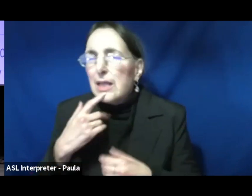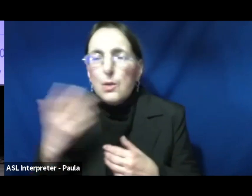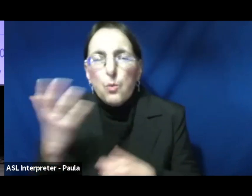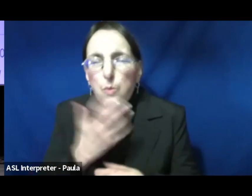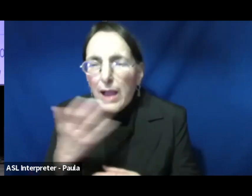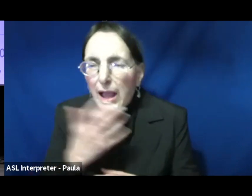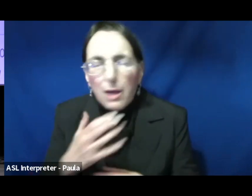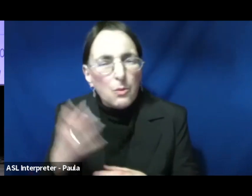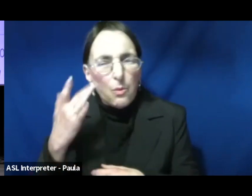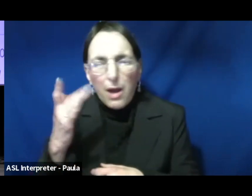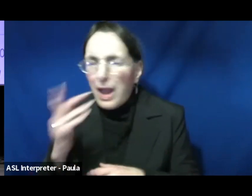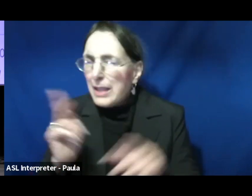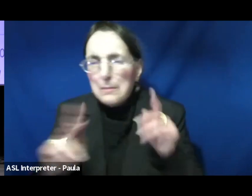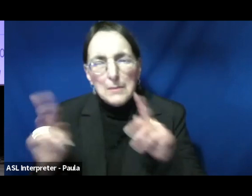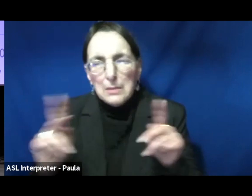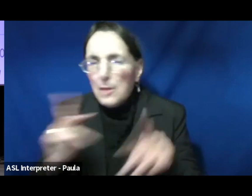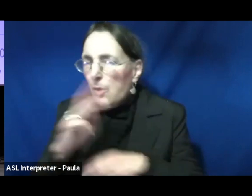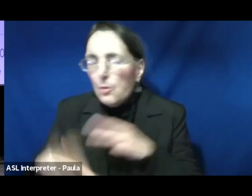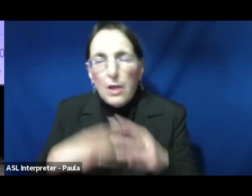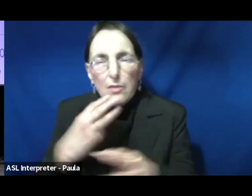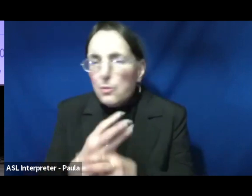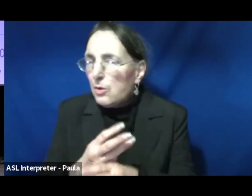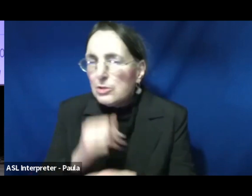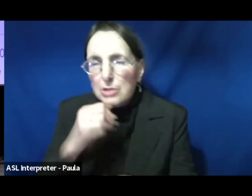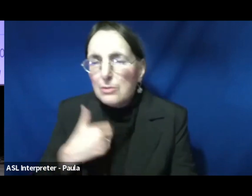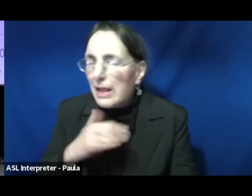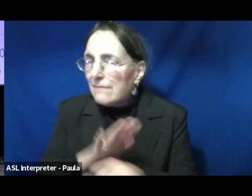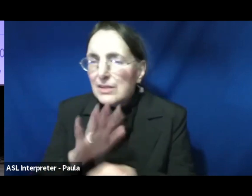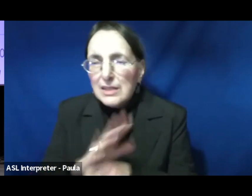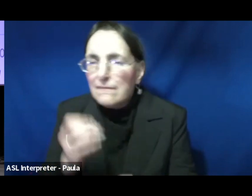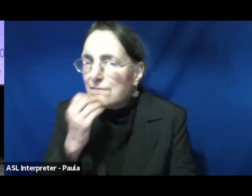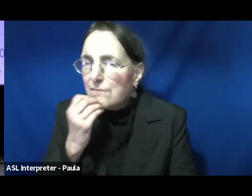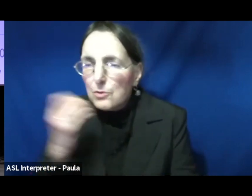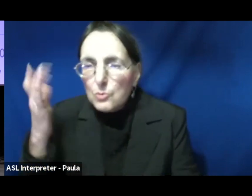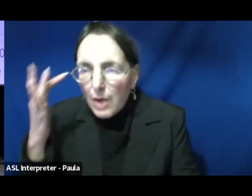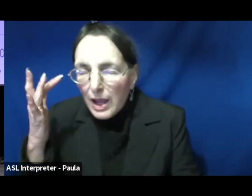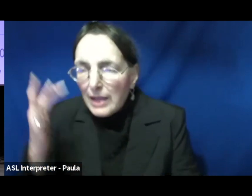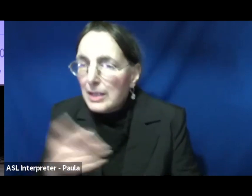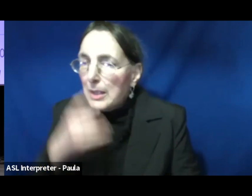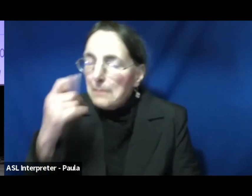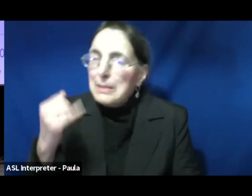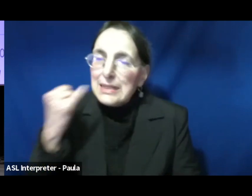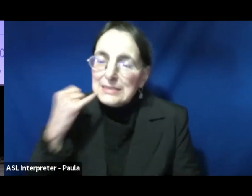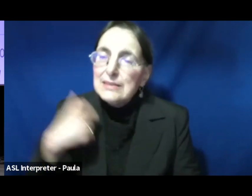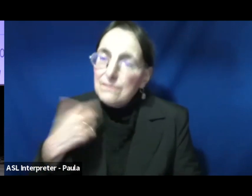why. If you had enhanced the ash application, they will not be waiting for industrial lime.